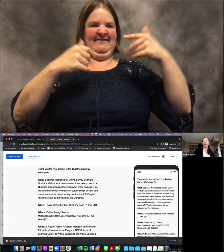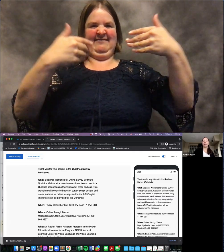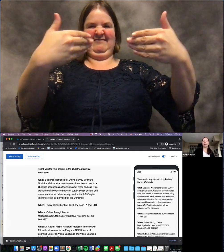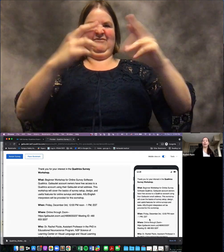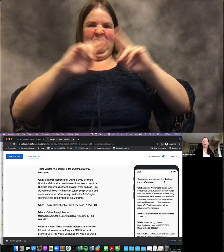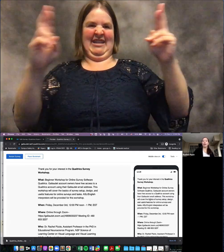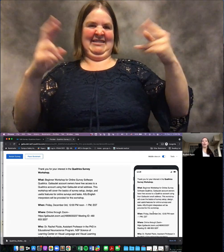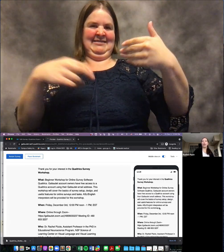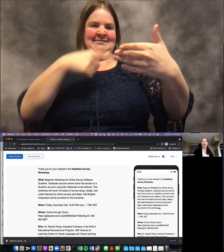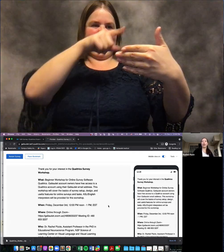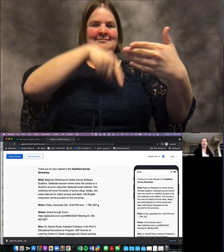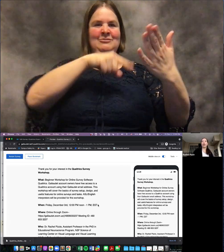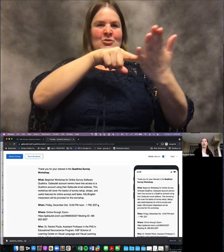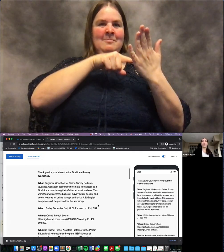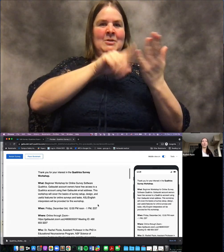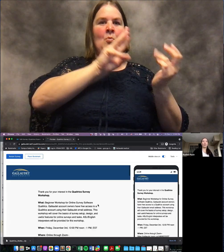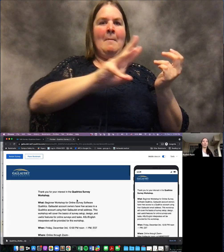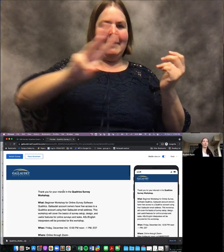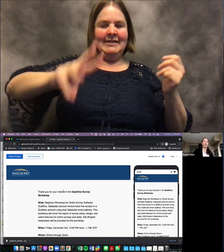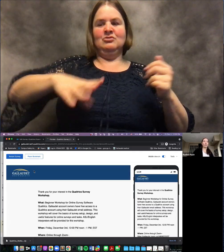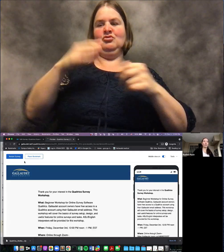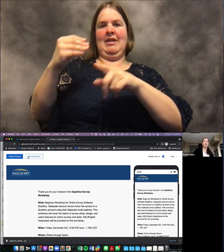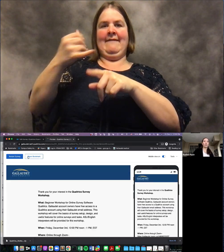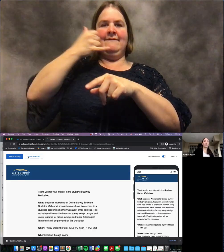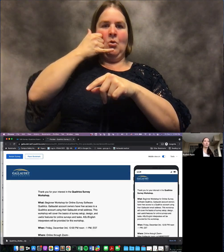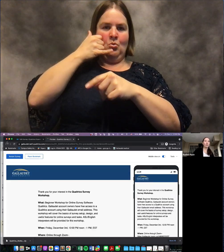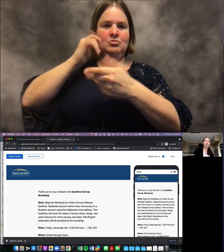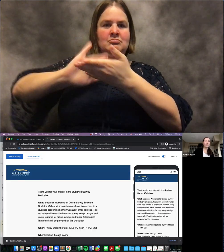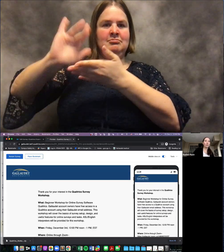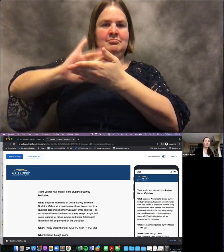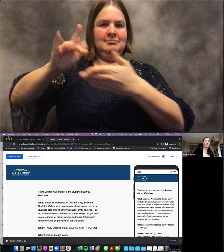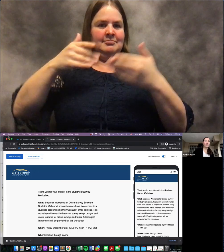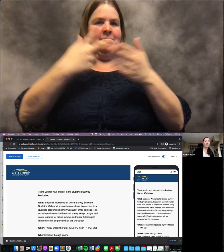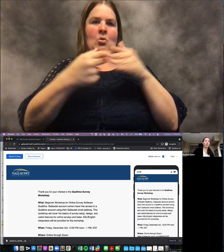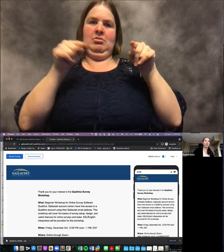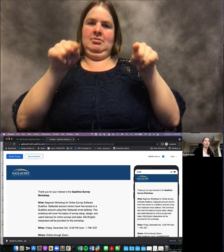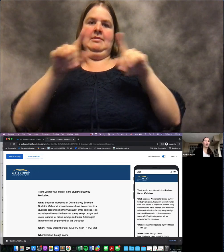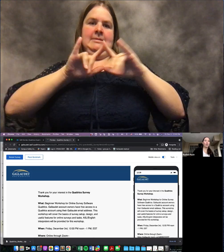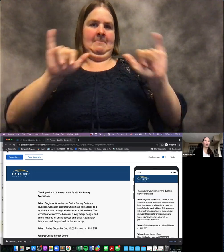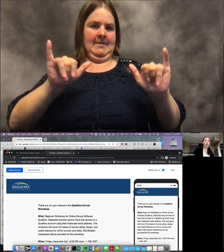on a mobile device.